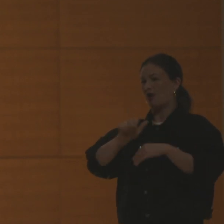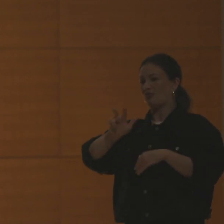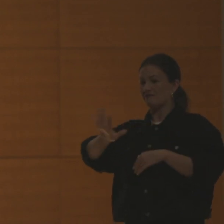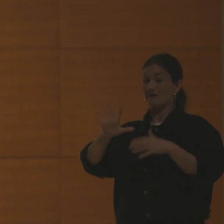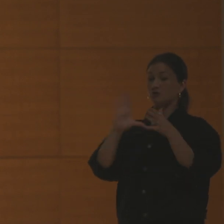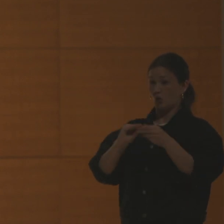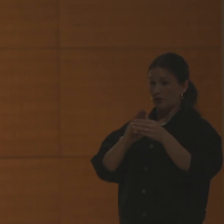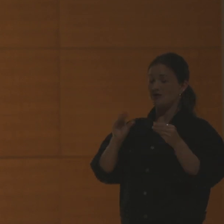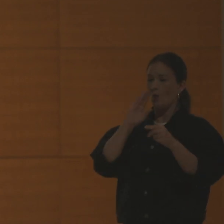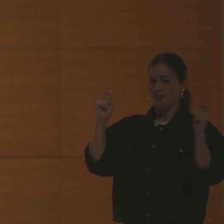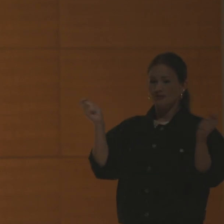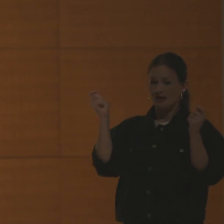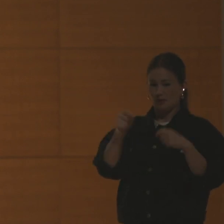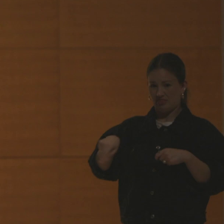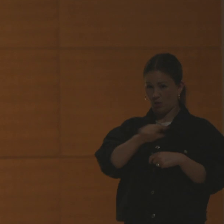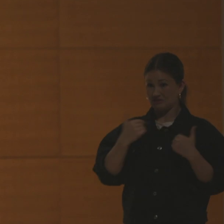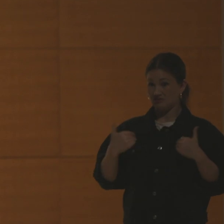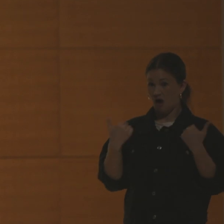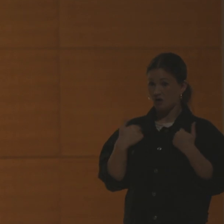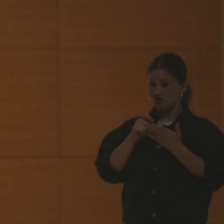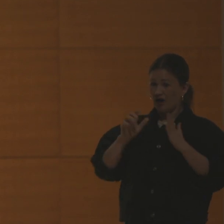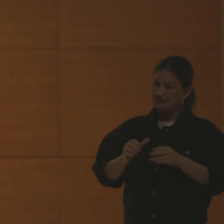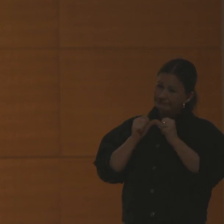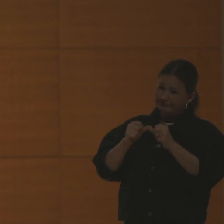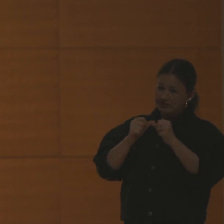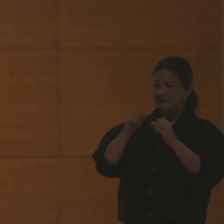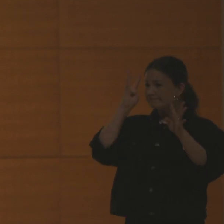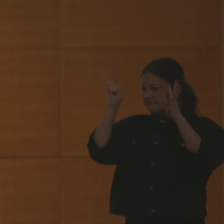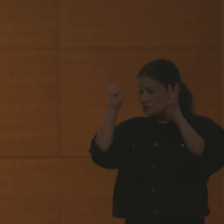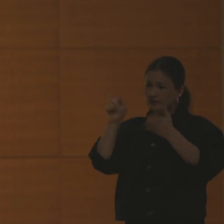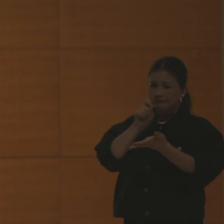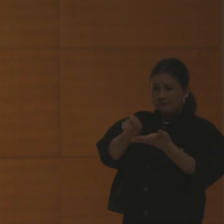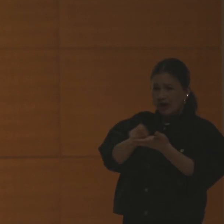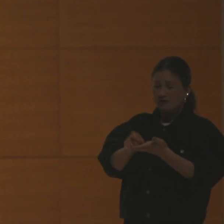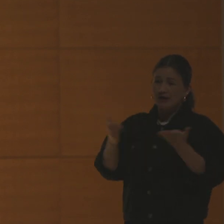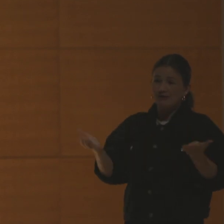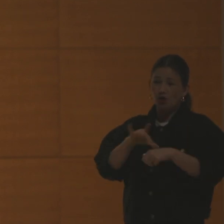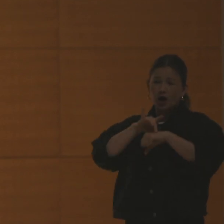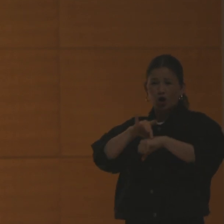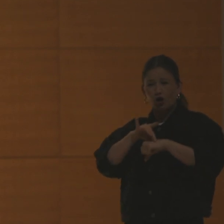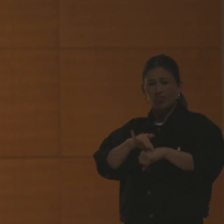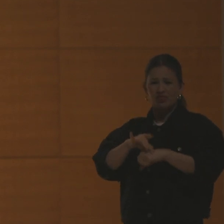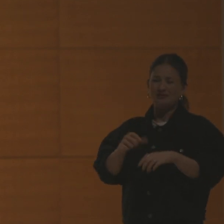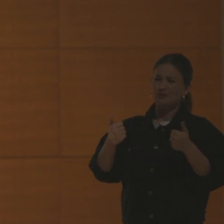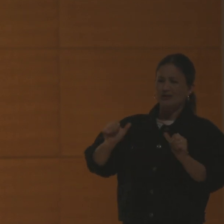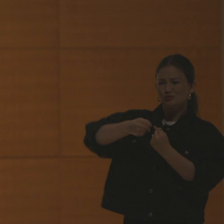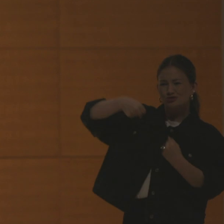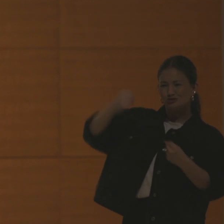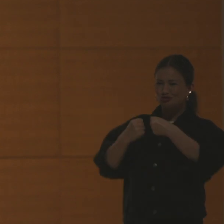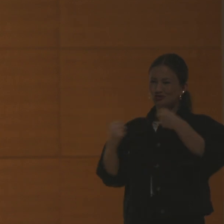will be celebrating these young writers who continue to create, delight, resist, unearth, expand, stretch, and